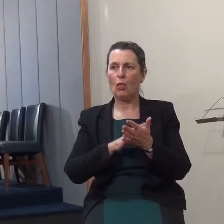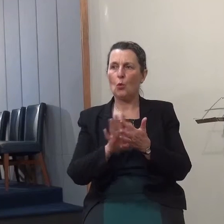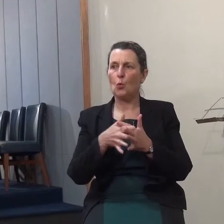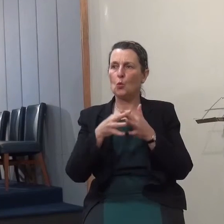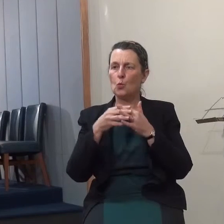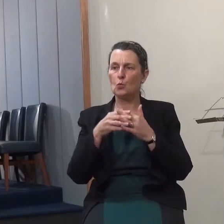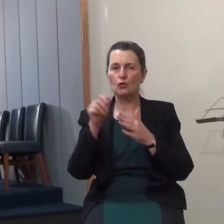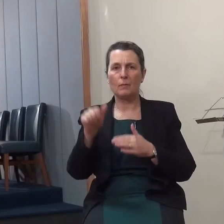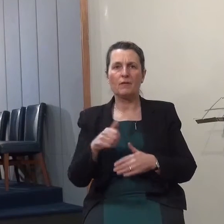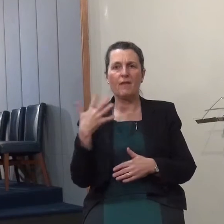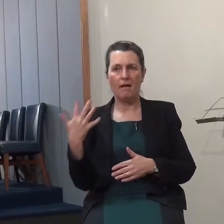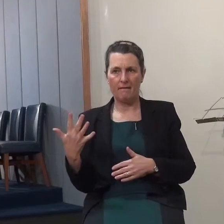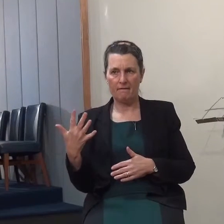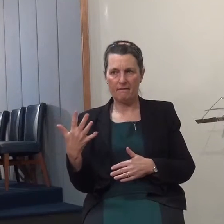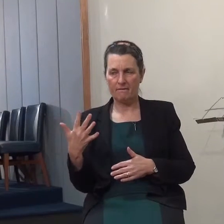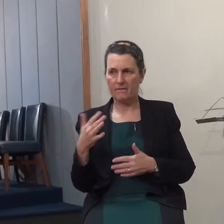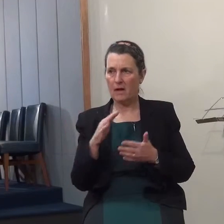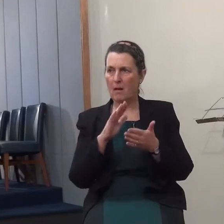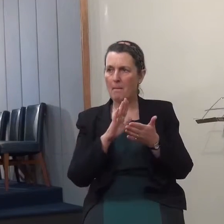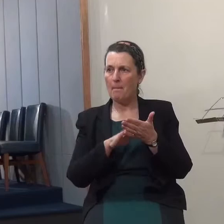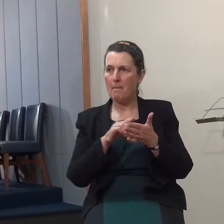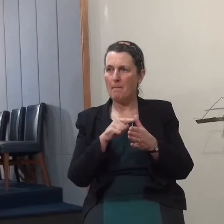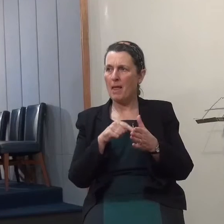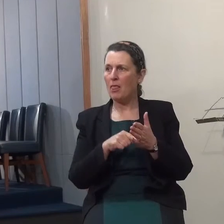Matthew chapter 5.